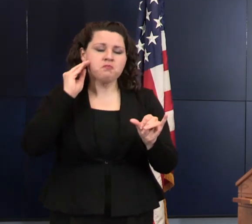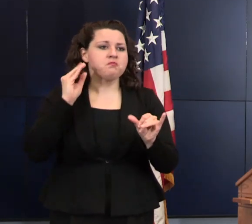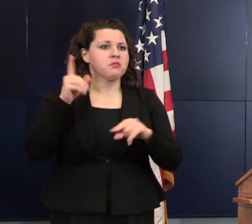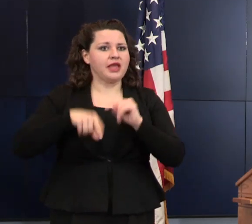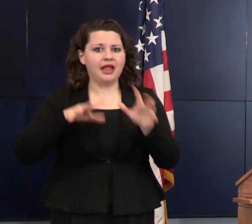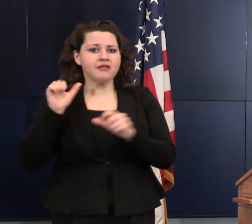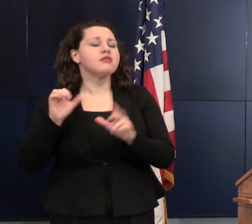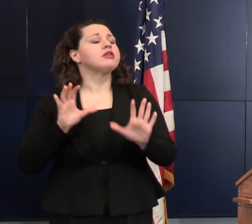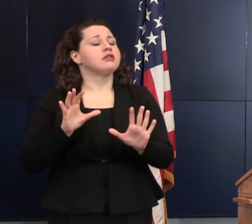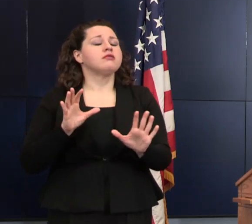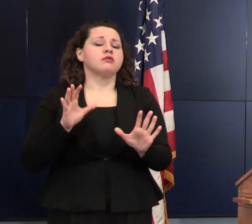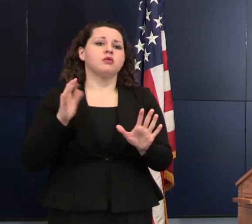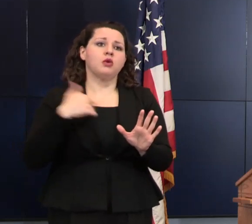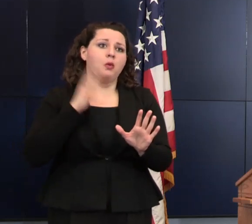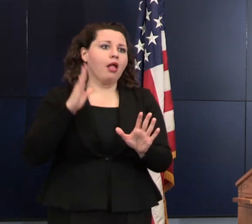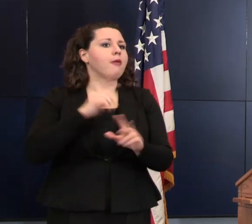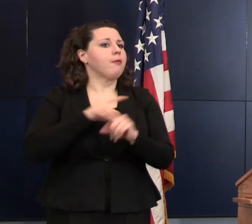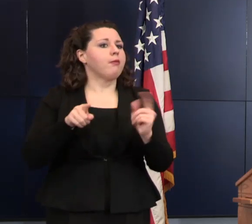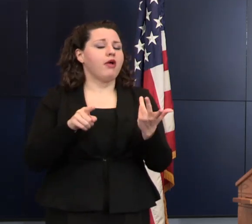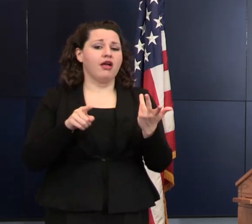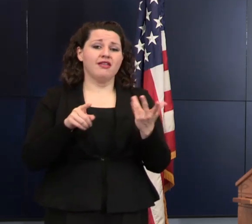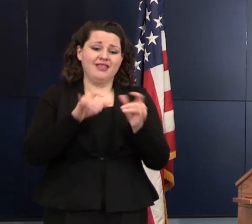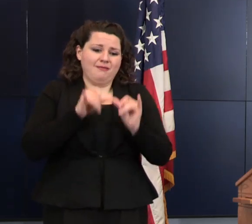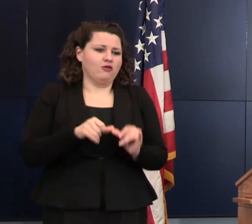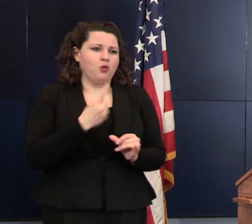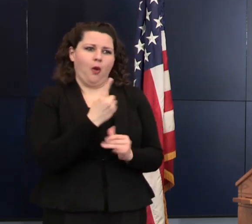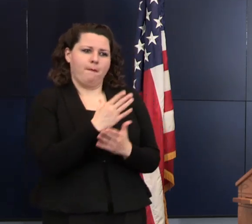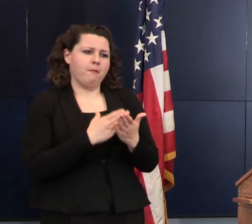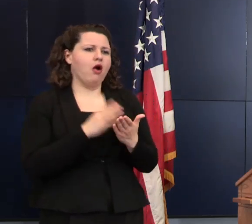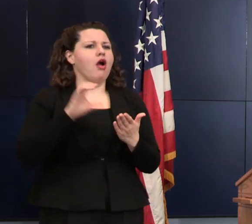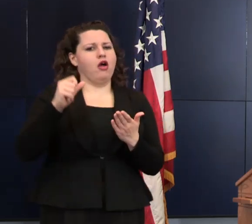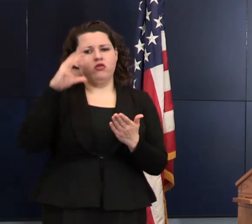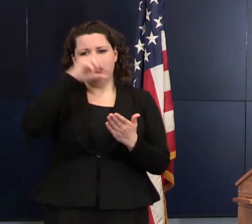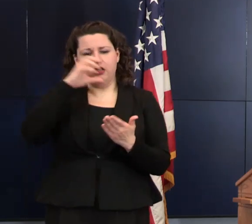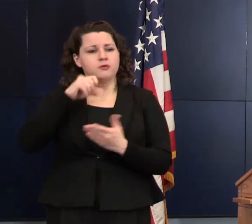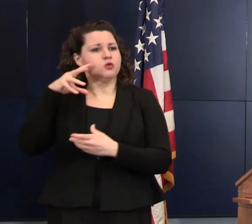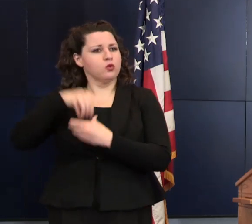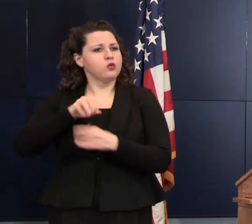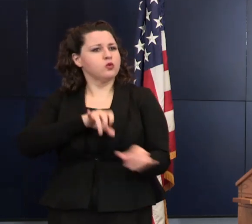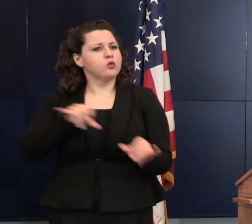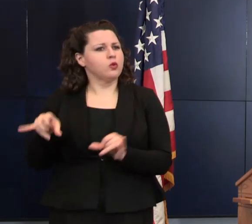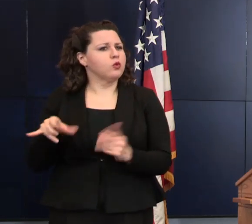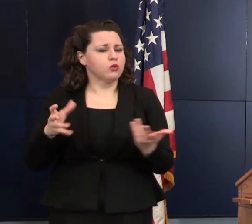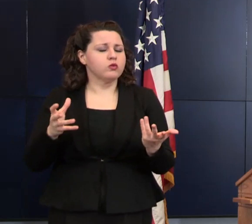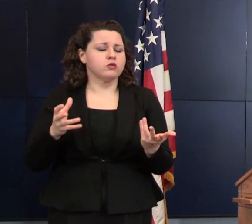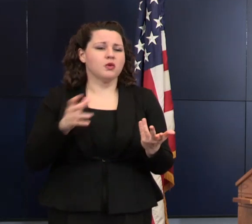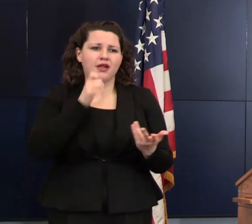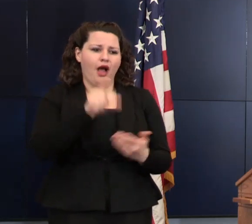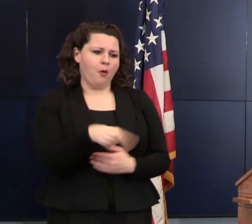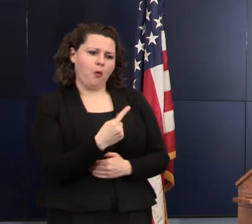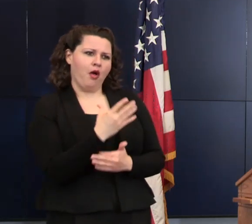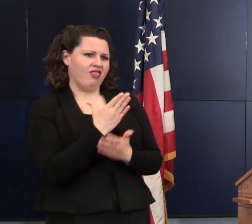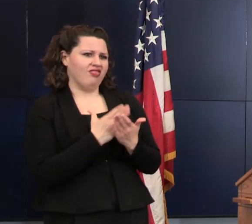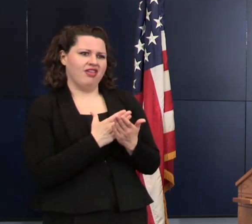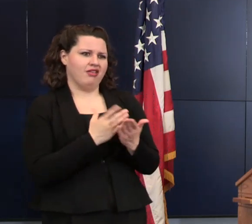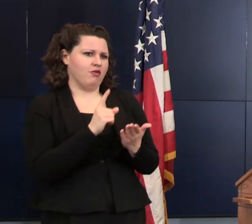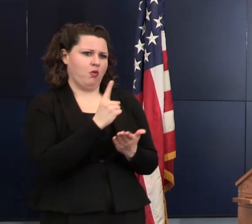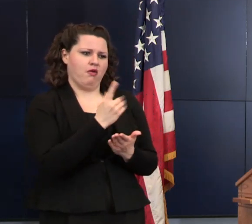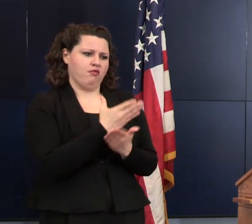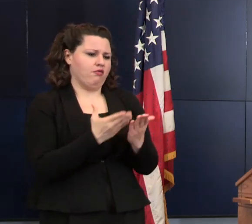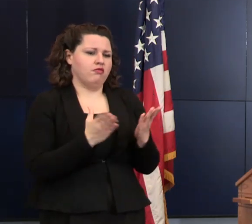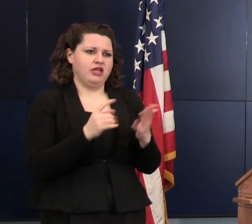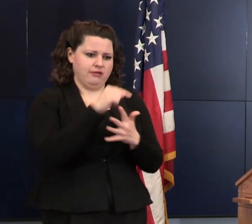The metric is a piece of what we're looking at. There's other assumptions that are going into the recommendations that are being made from